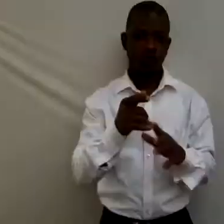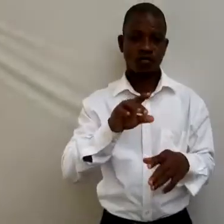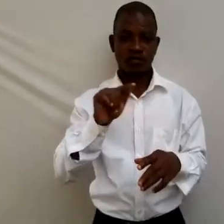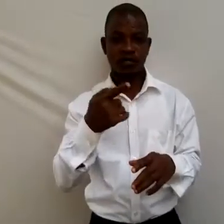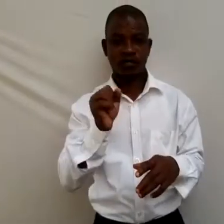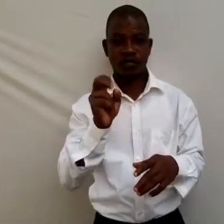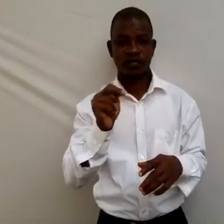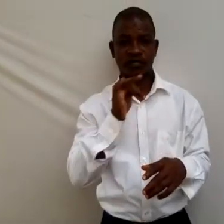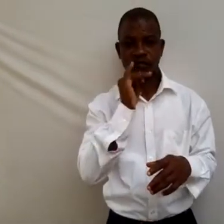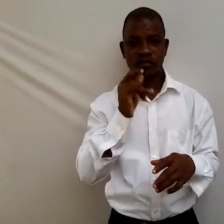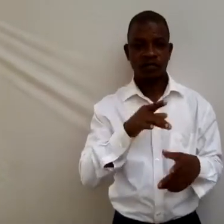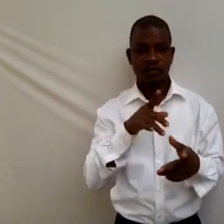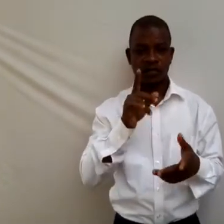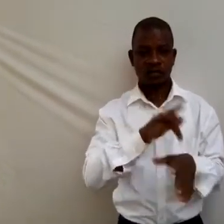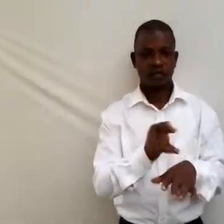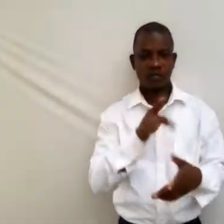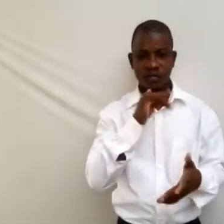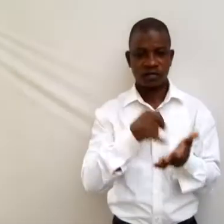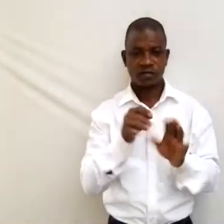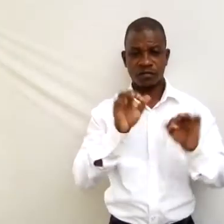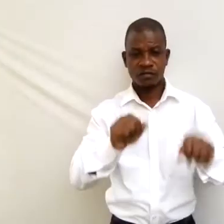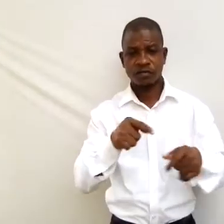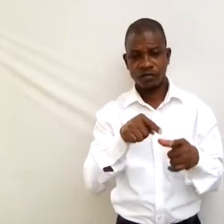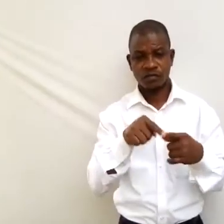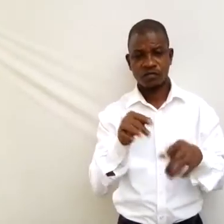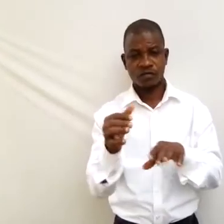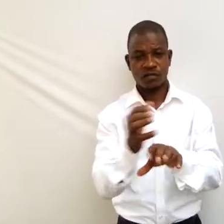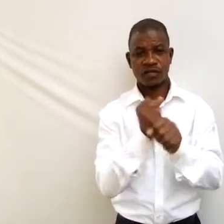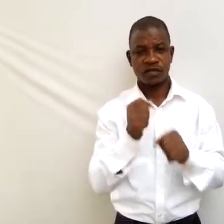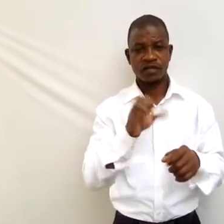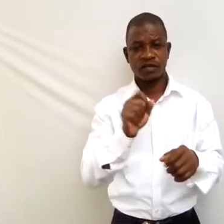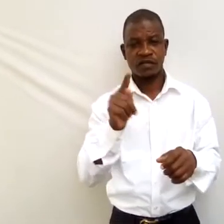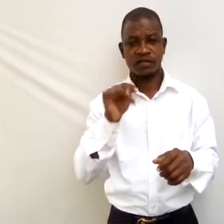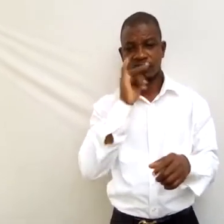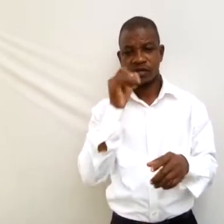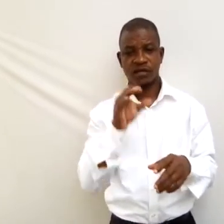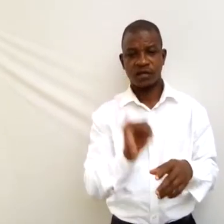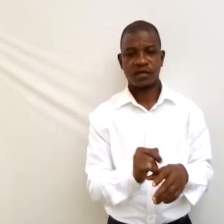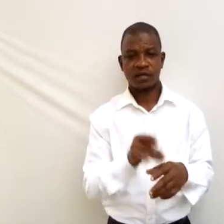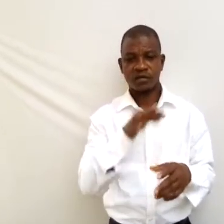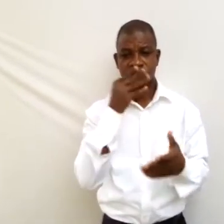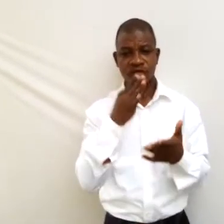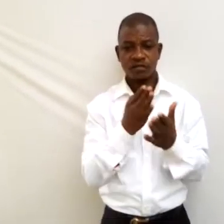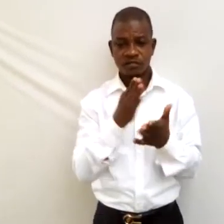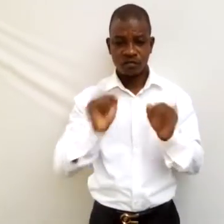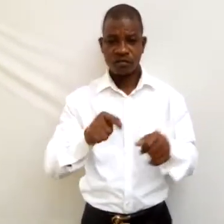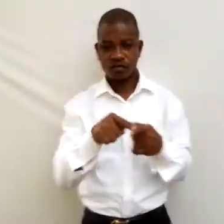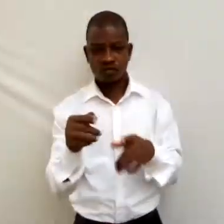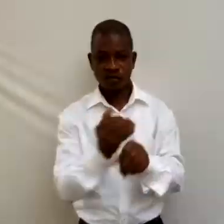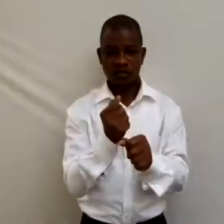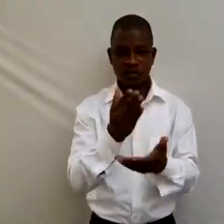touching. So it is possible to get STIs. It is possible to get some STIs without having